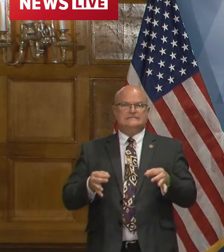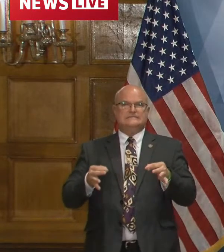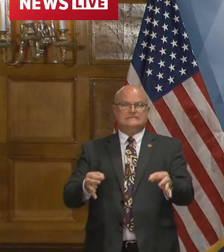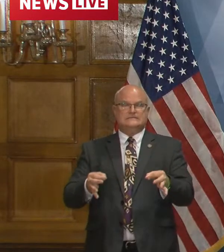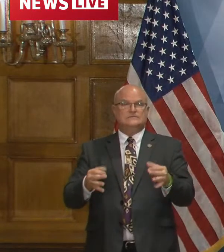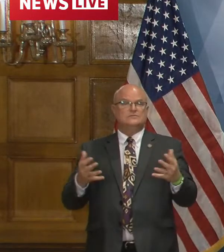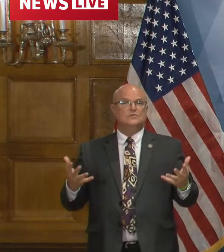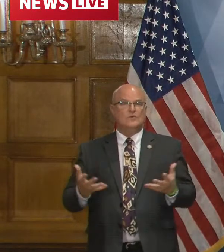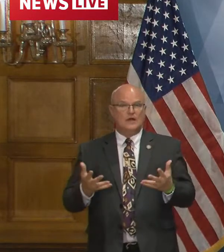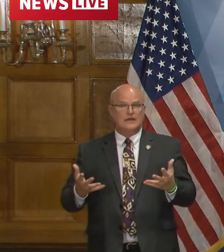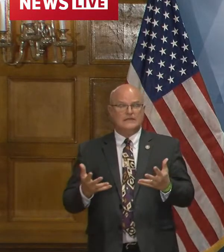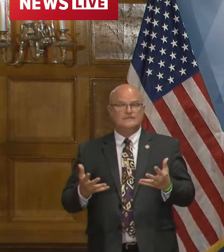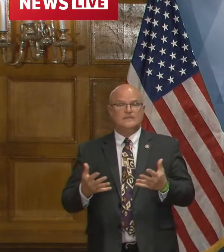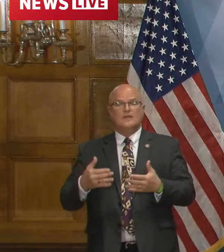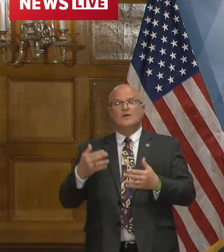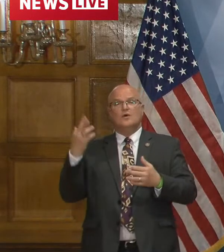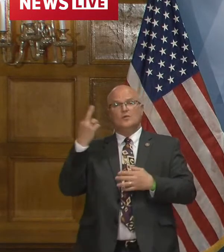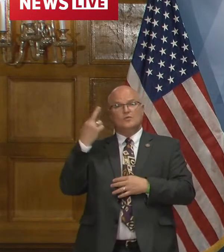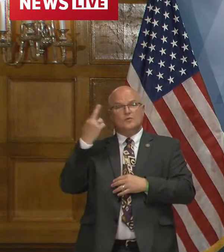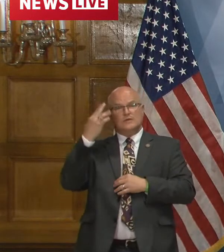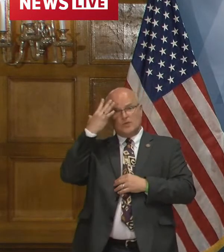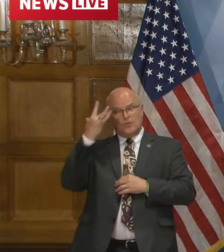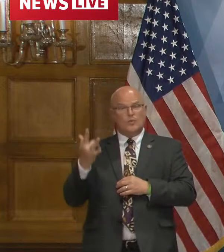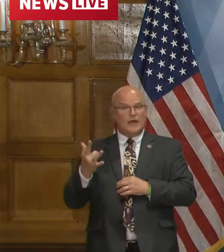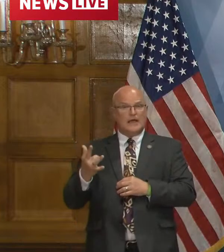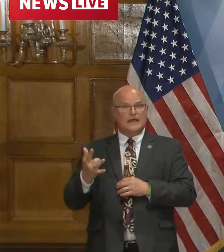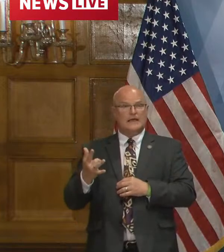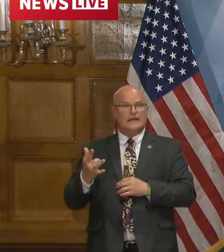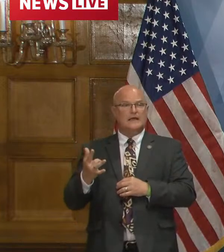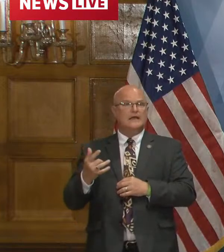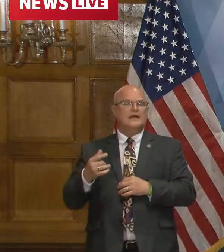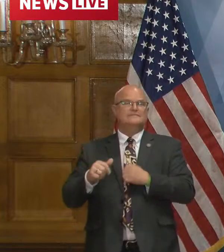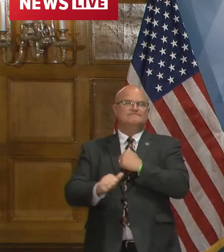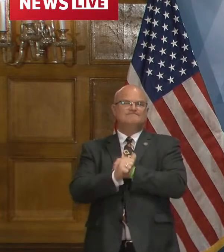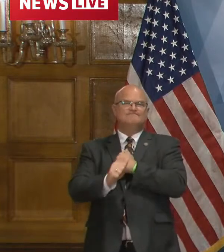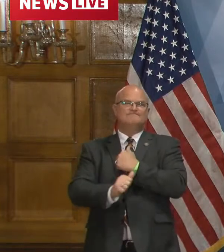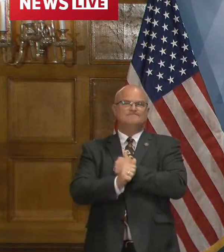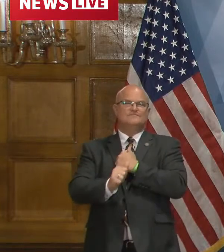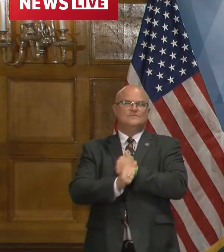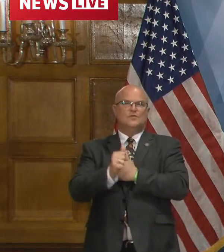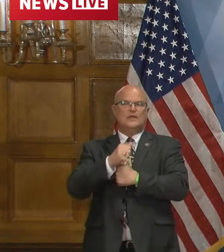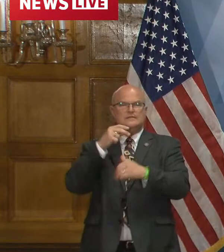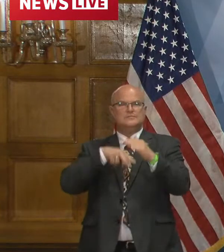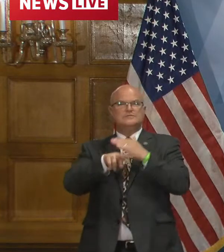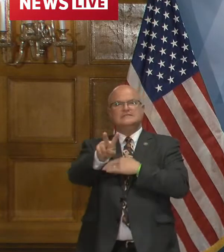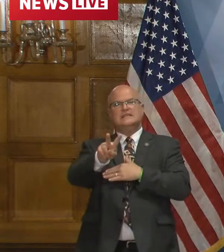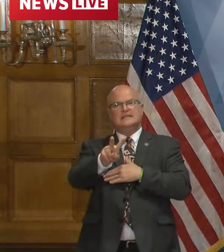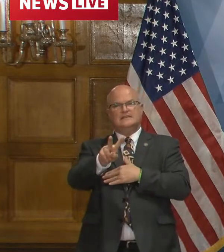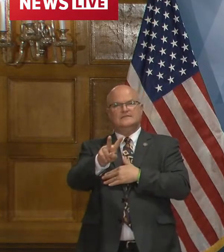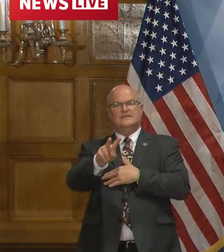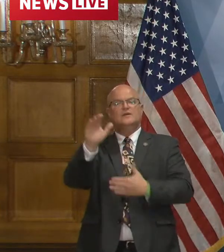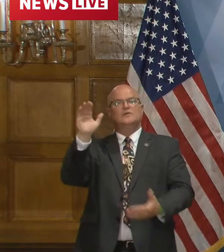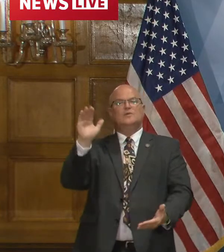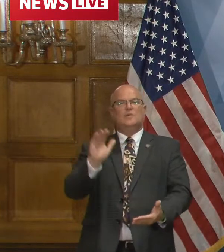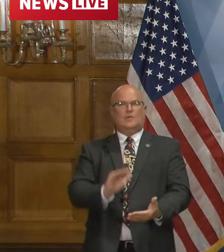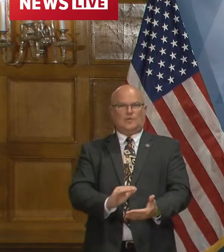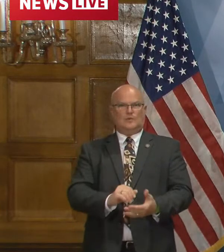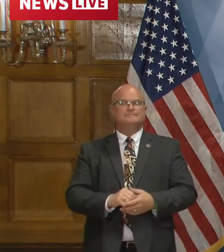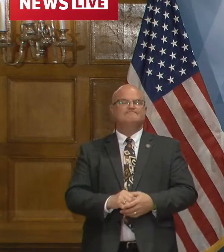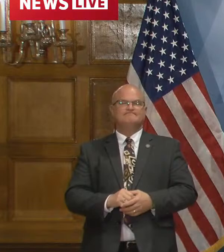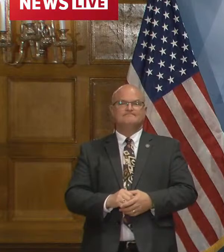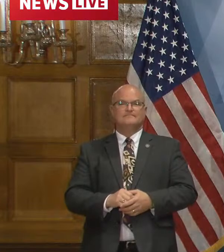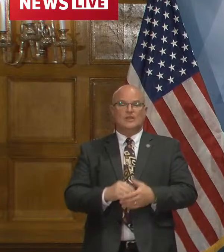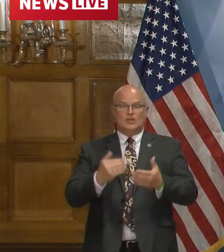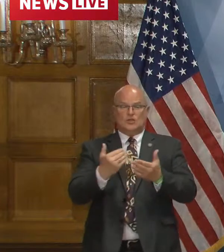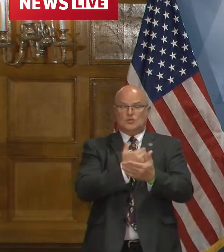Arkansas is partly because of the threat is perceived as being down. As new cases